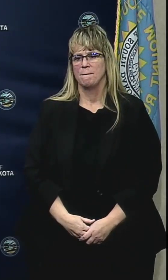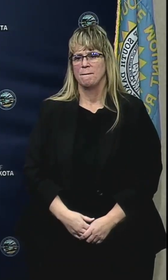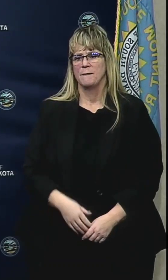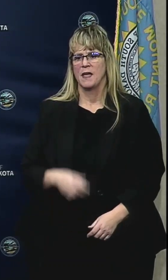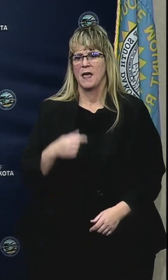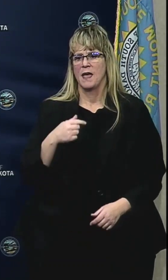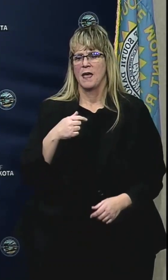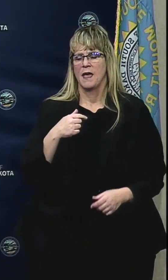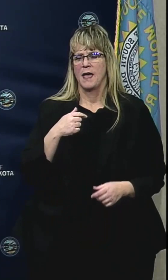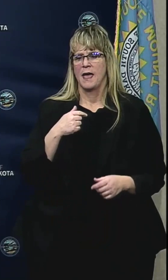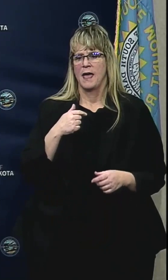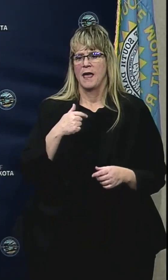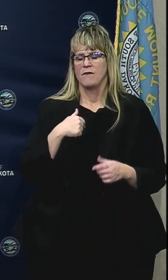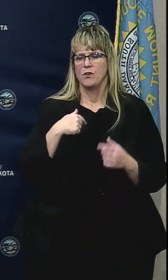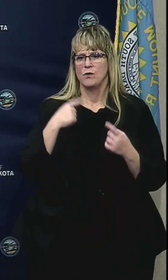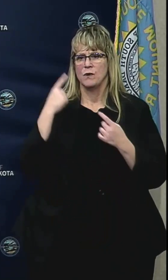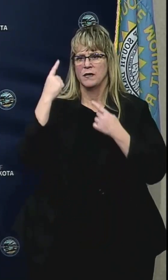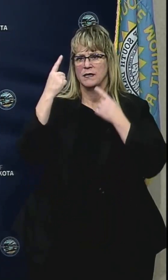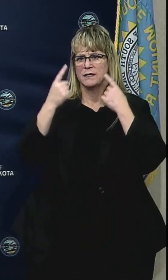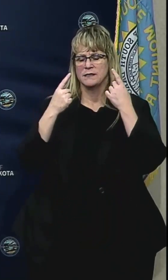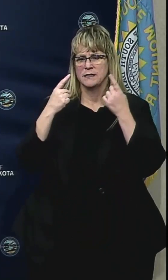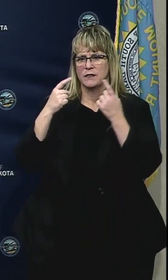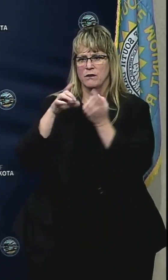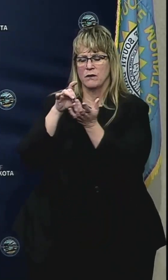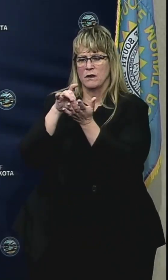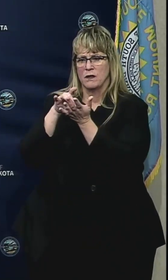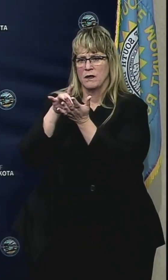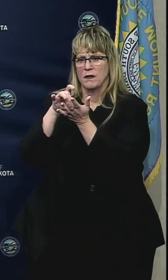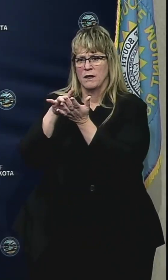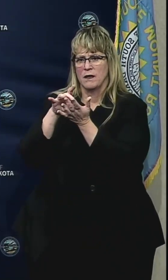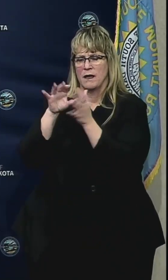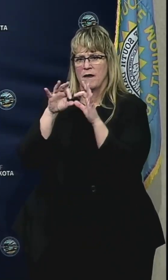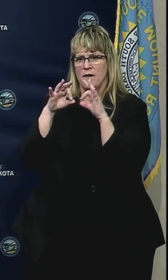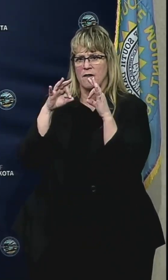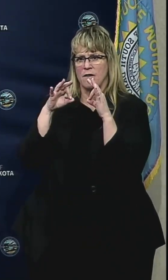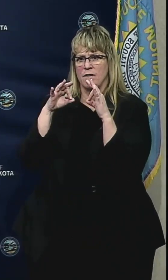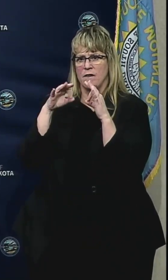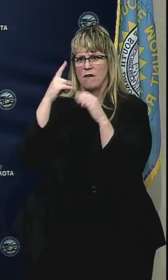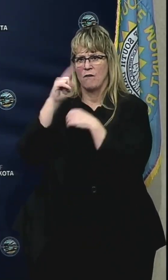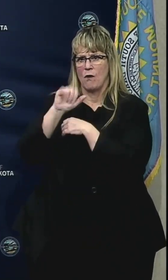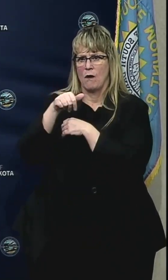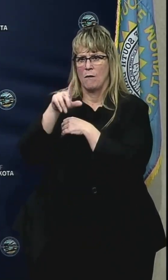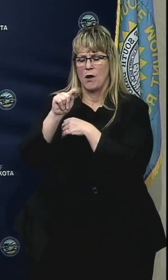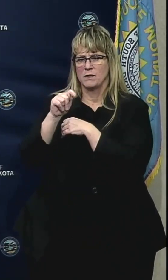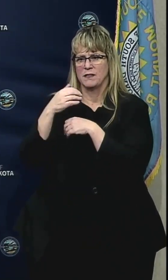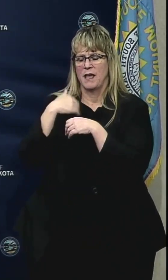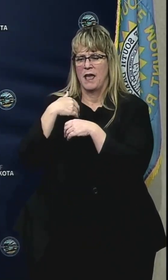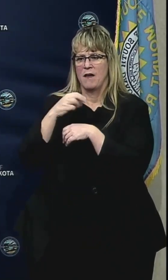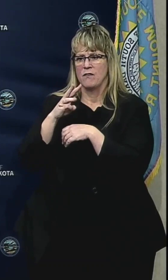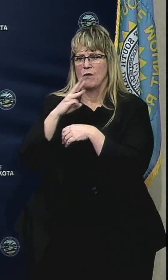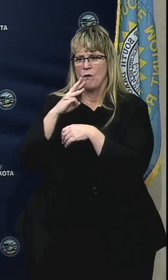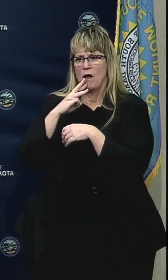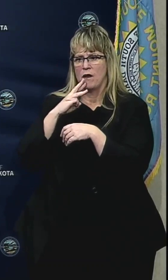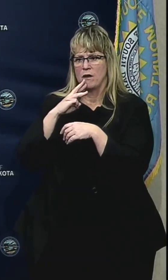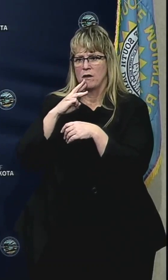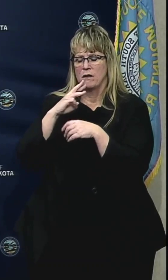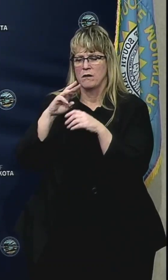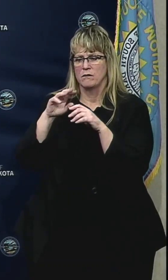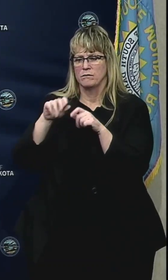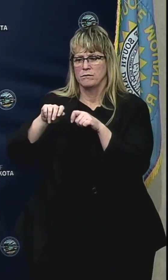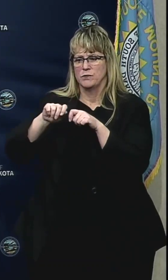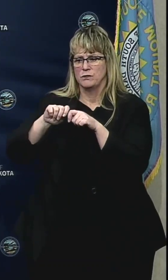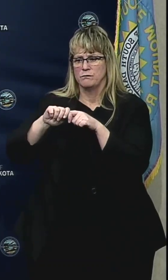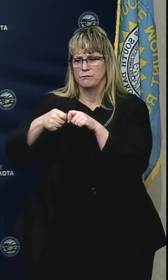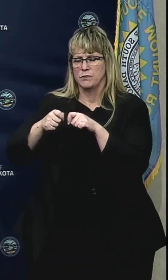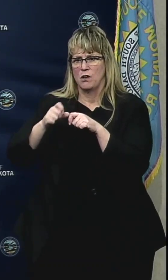banning evictions and utility shutoffs? A family in McLaughlin's last week had their utilities and water shut off, which makes it harder for them to